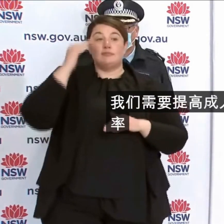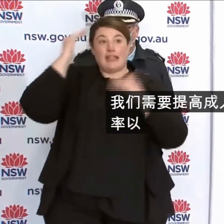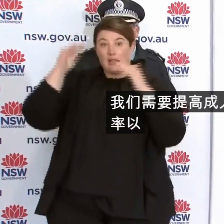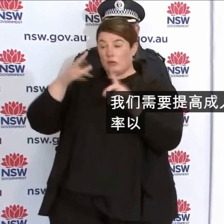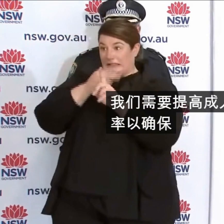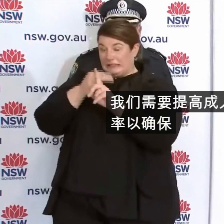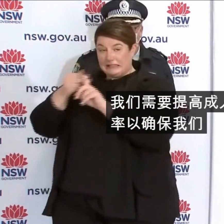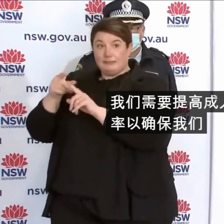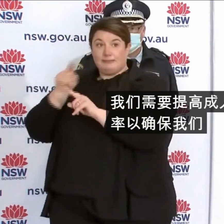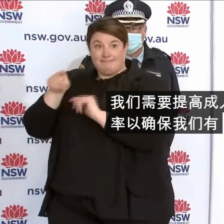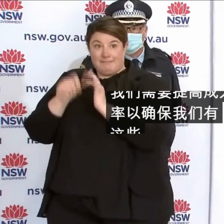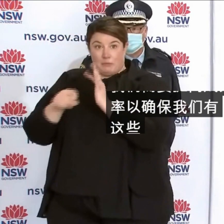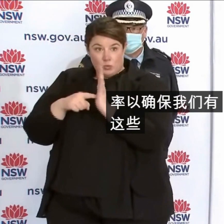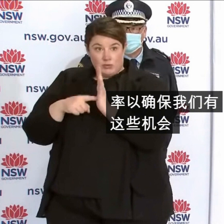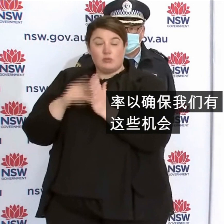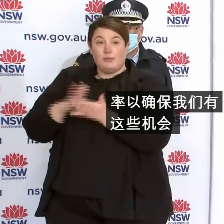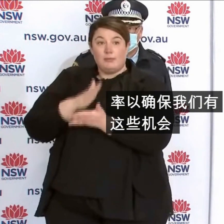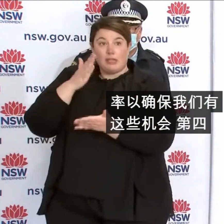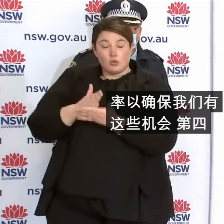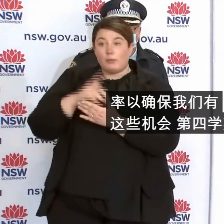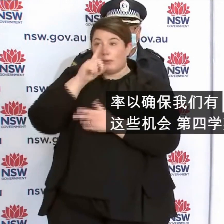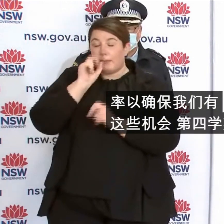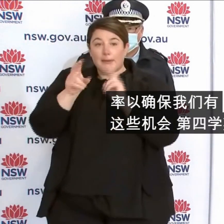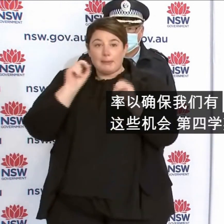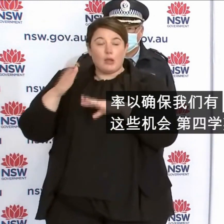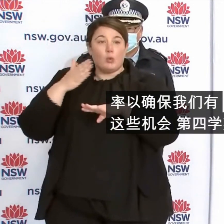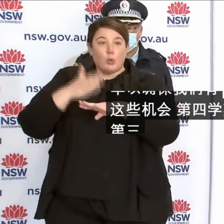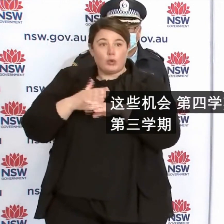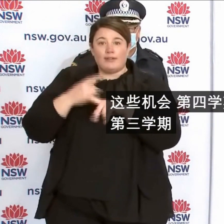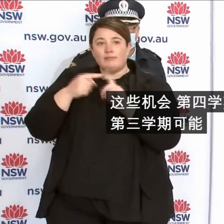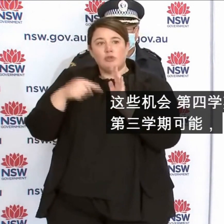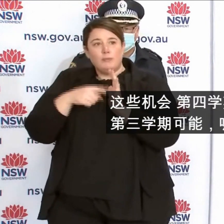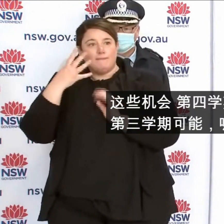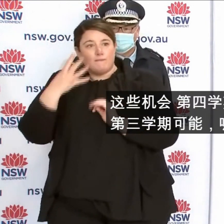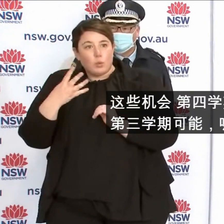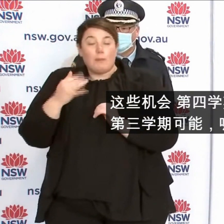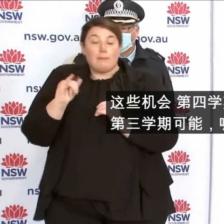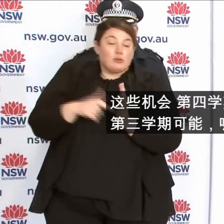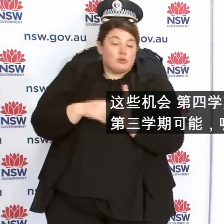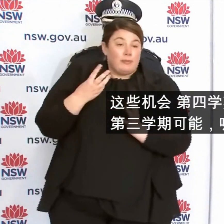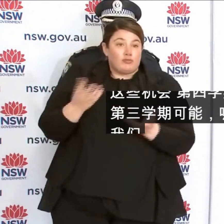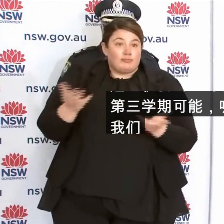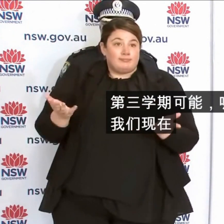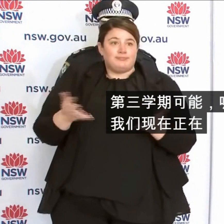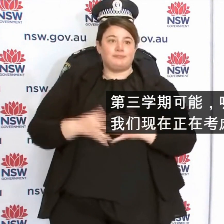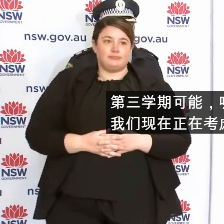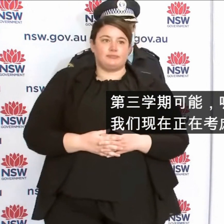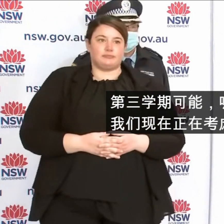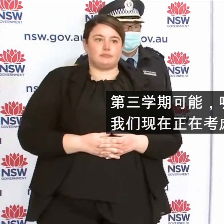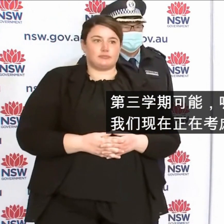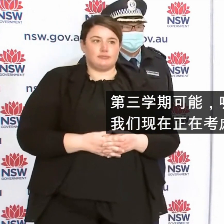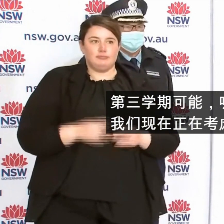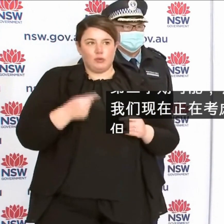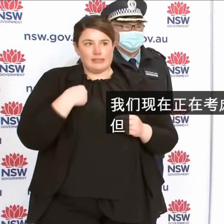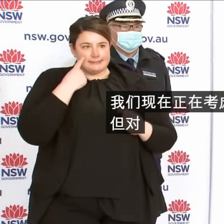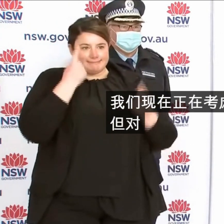vaccination rates higher to make sure that we have those opportunities in term 4 and term 3 possibly. But these are all matters that we're looking